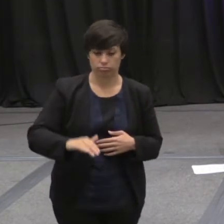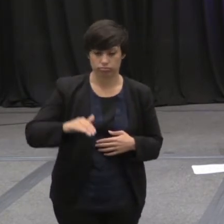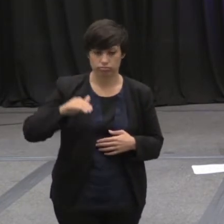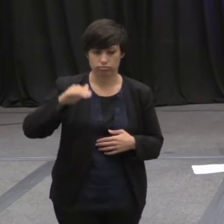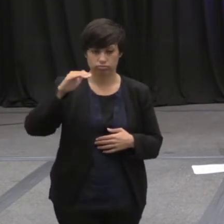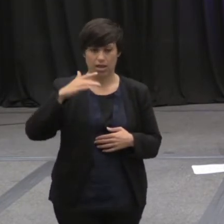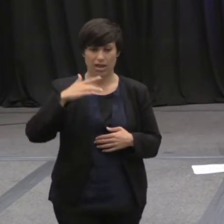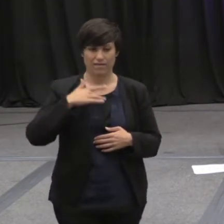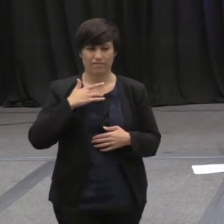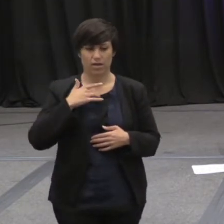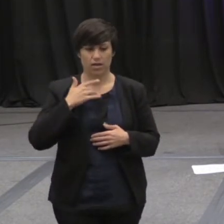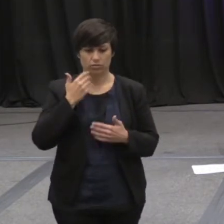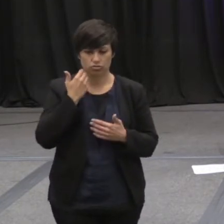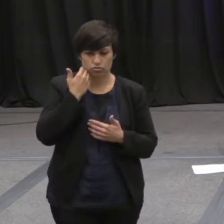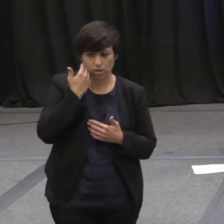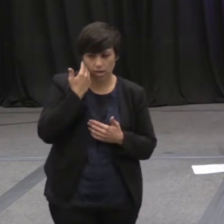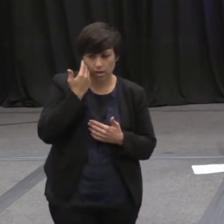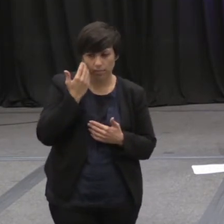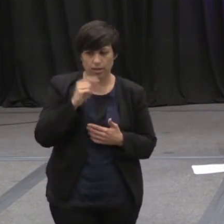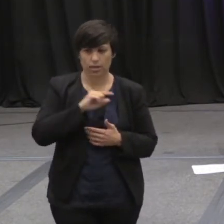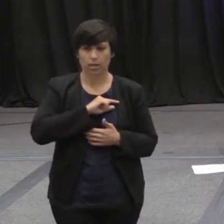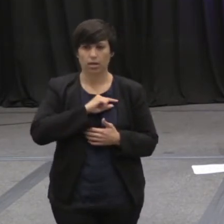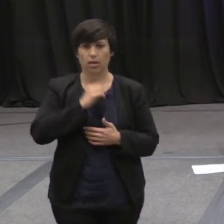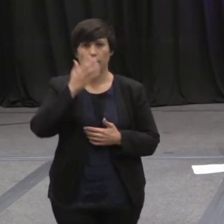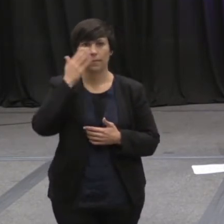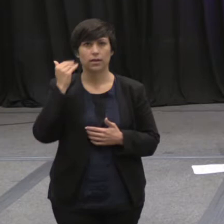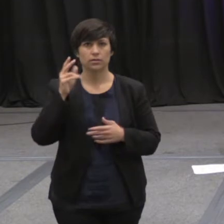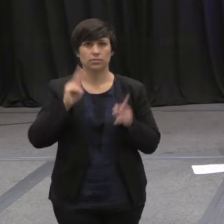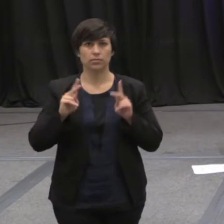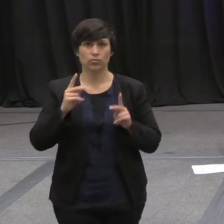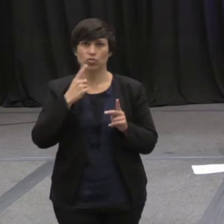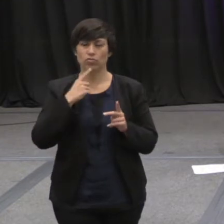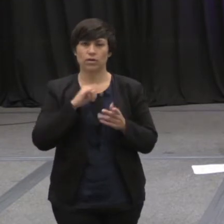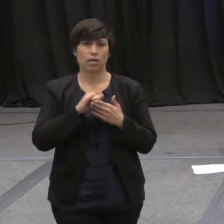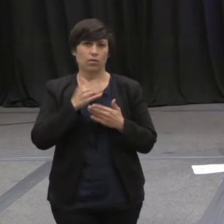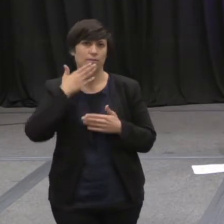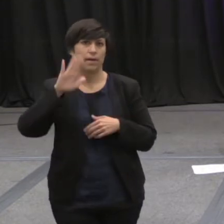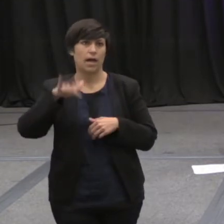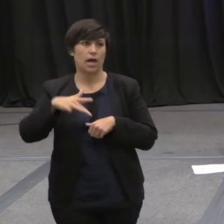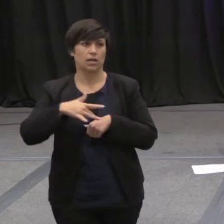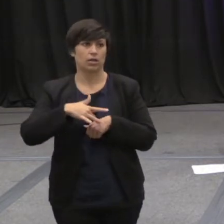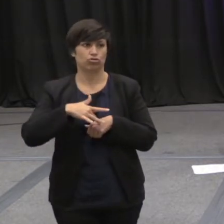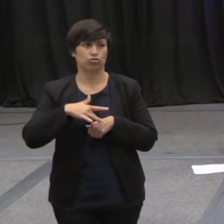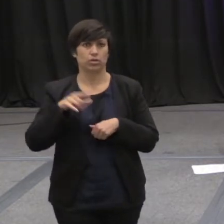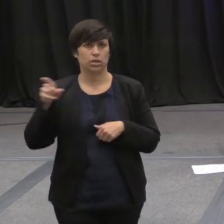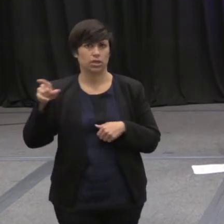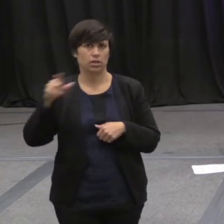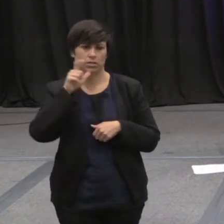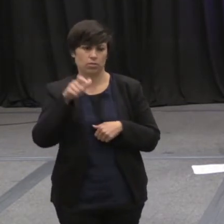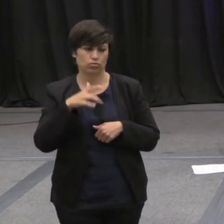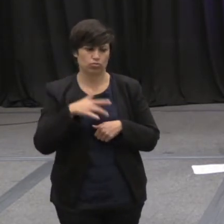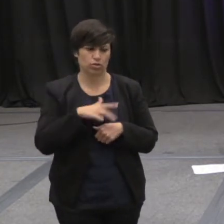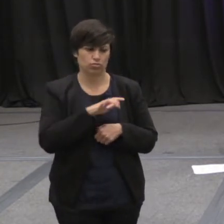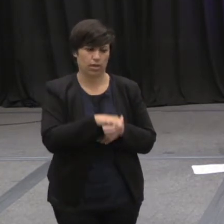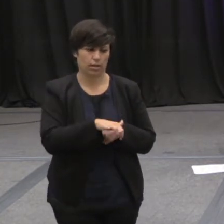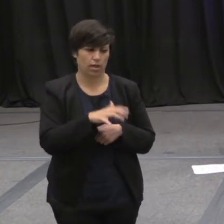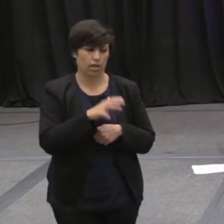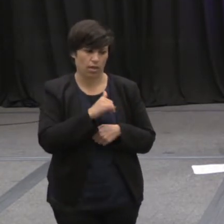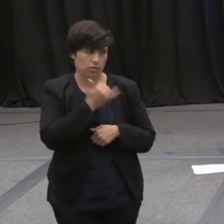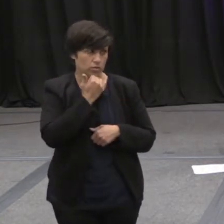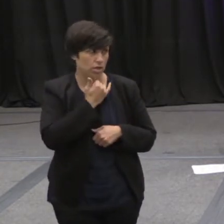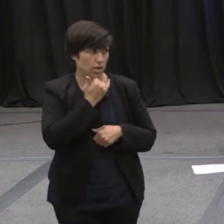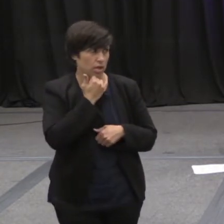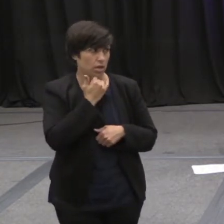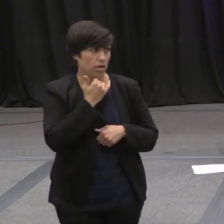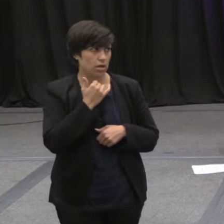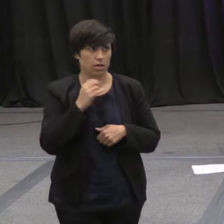like some shame and guilt about it, because people told me it was a bad touch. You know, he wasn't supposed to touch you like that, and it was wrong. And I'm